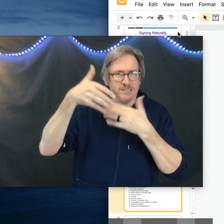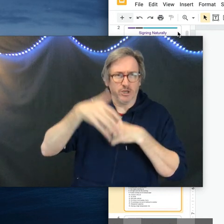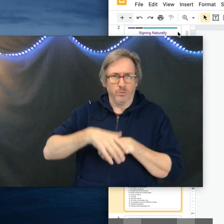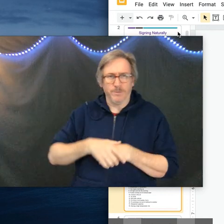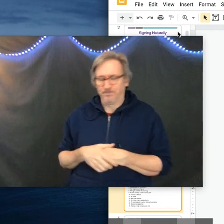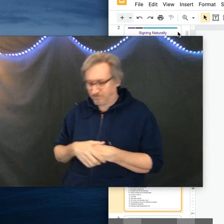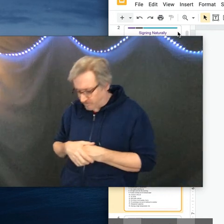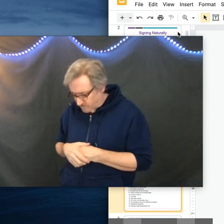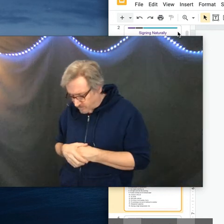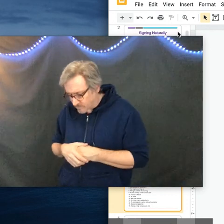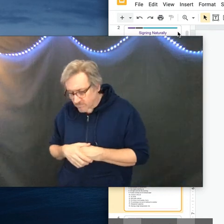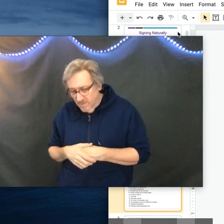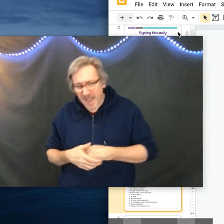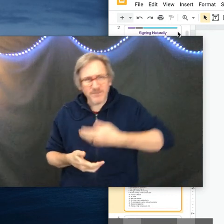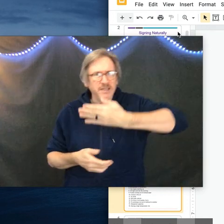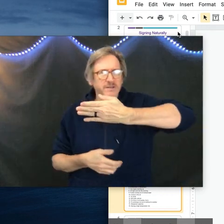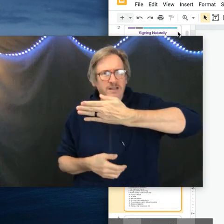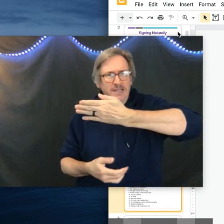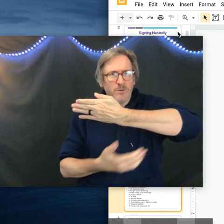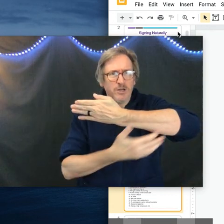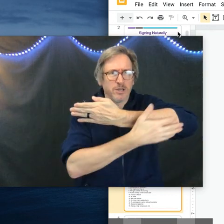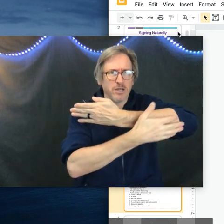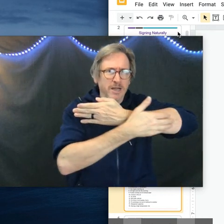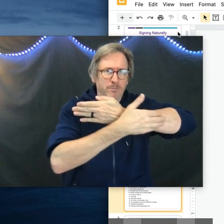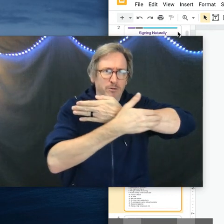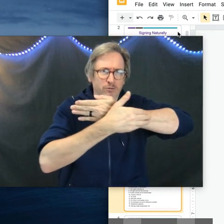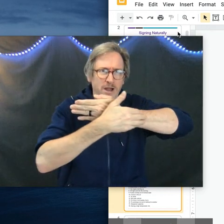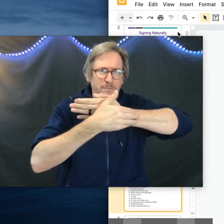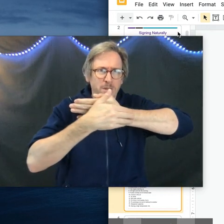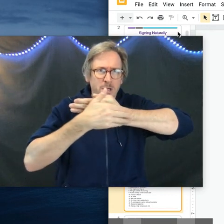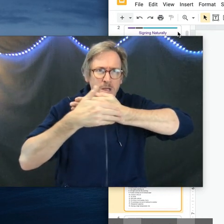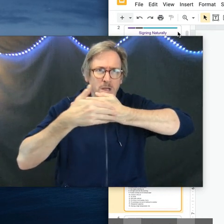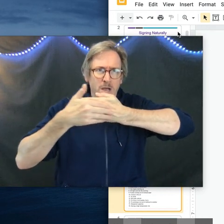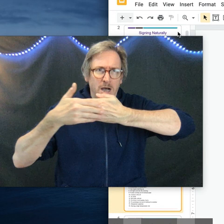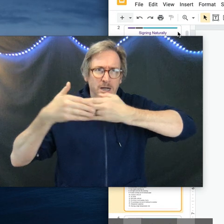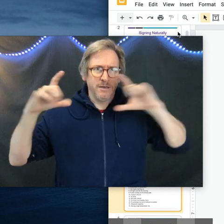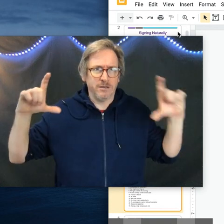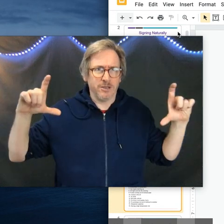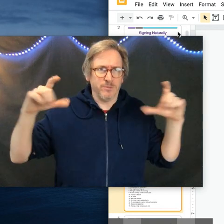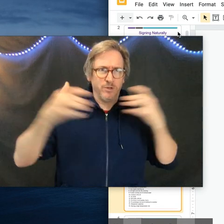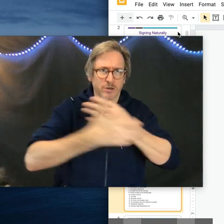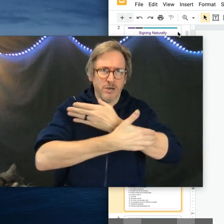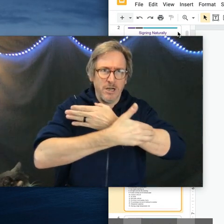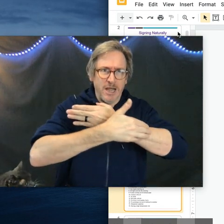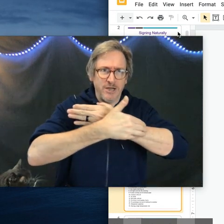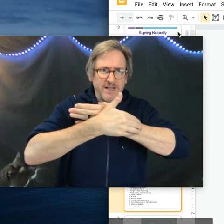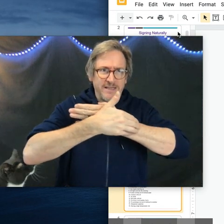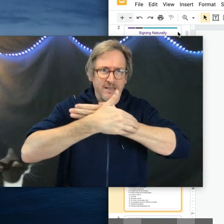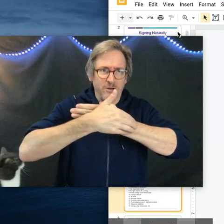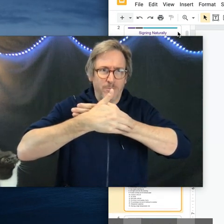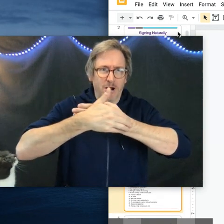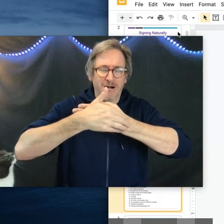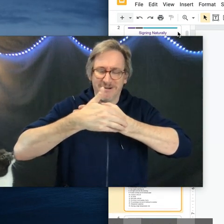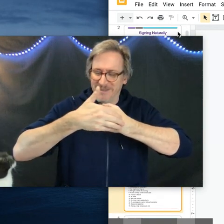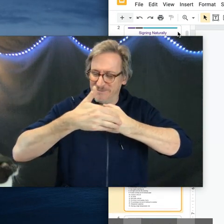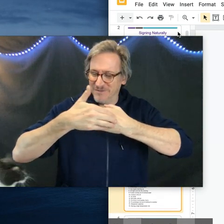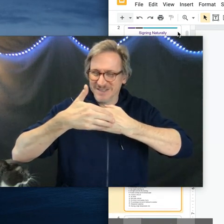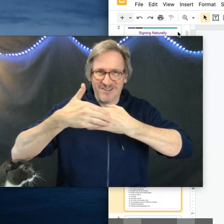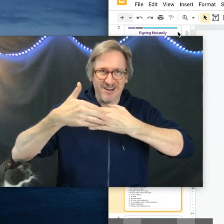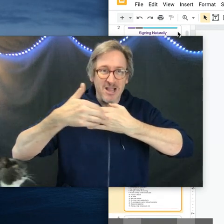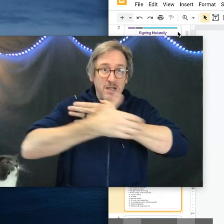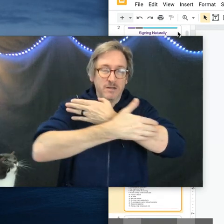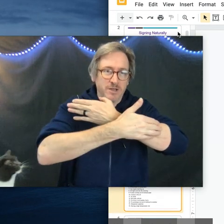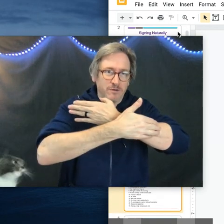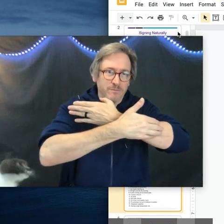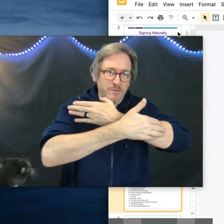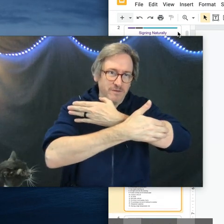almost is a good one. I think of it like when you're loading a program on the computer and you've got that little bar that moves